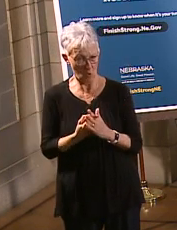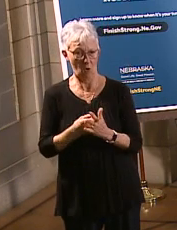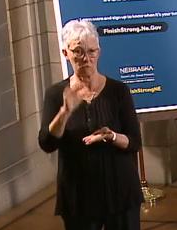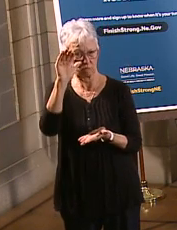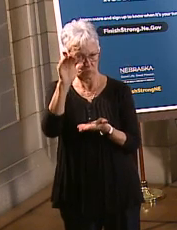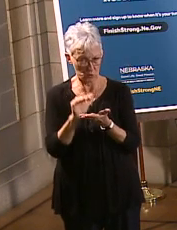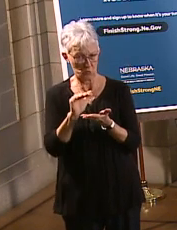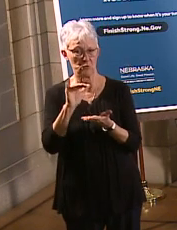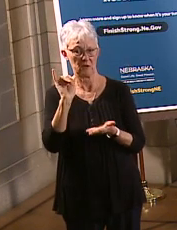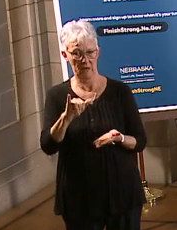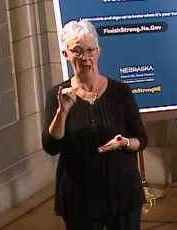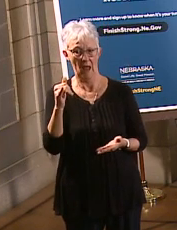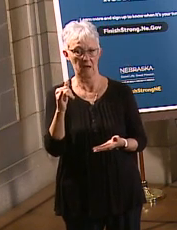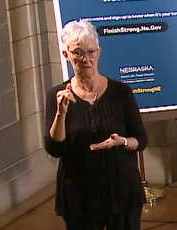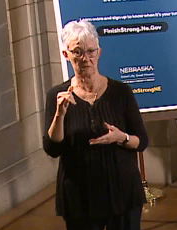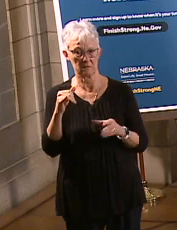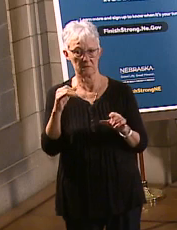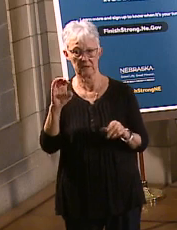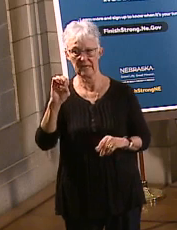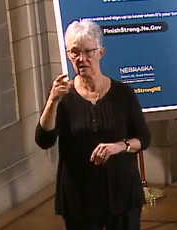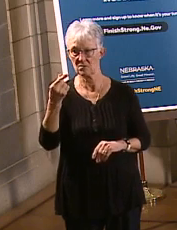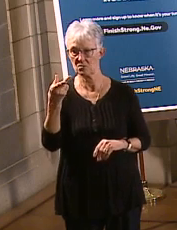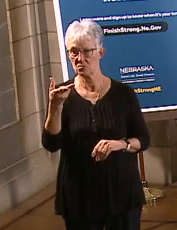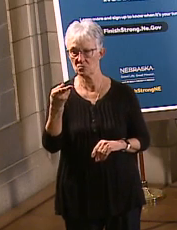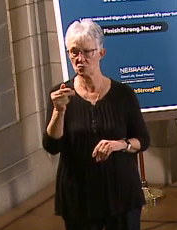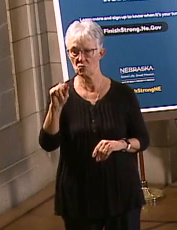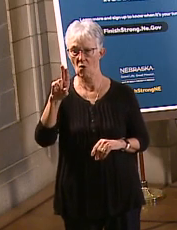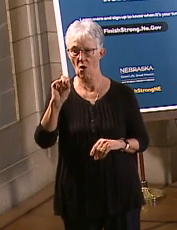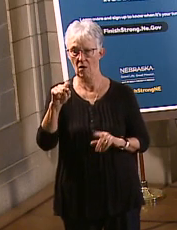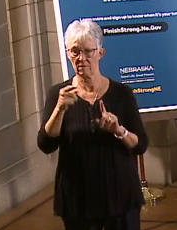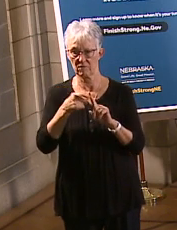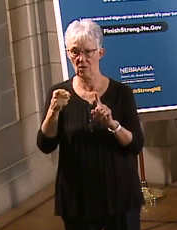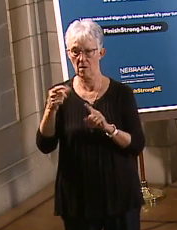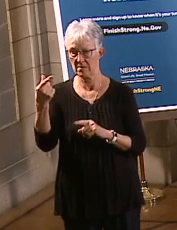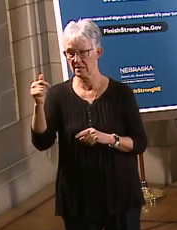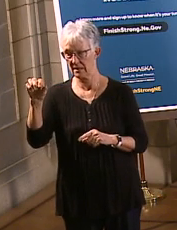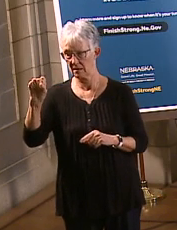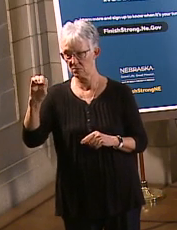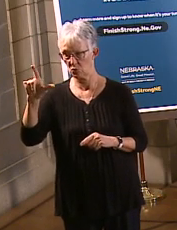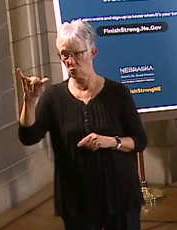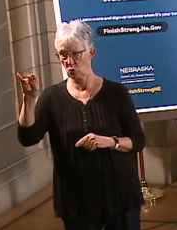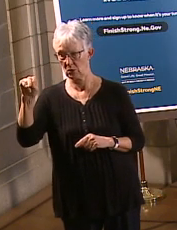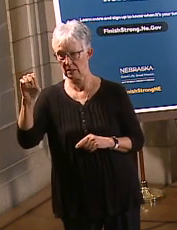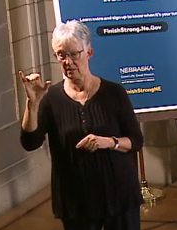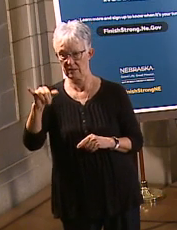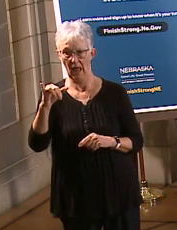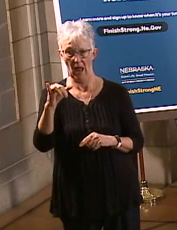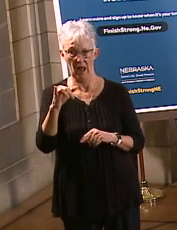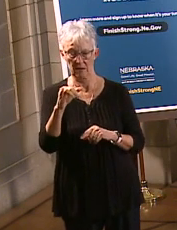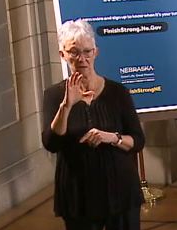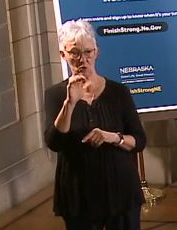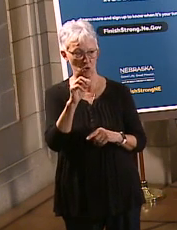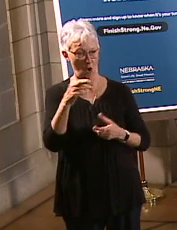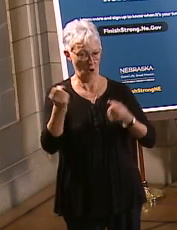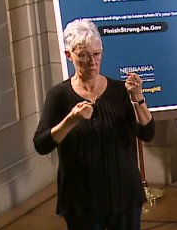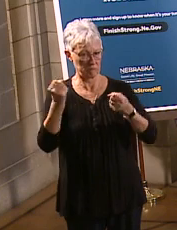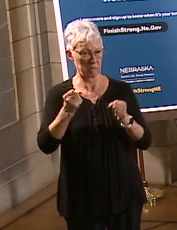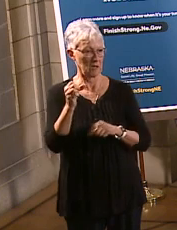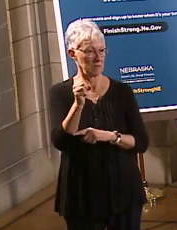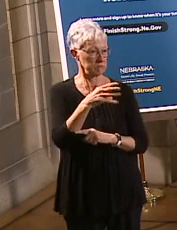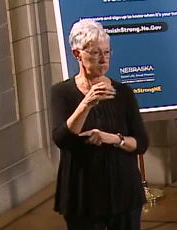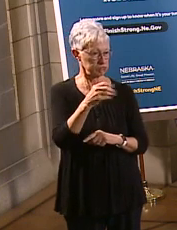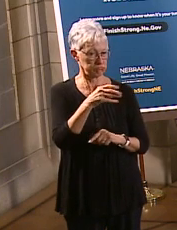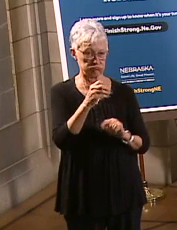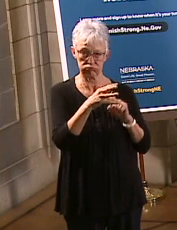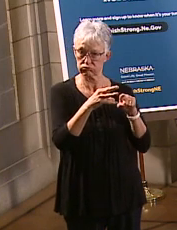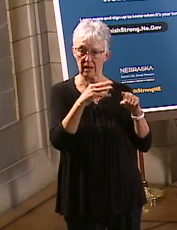sector. Since ethanol, as the governor mentioned earlier, has great properties of eliminating those greenhouse gases and a